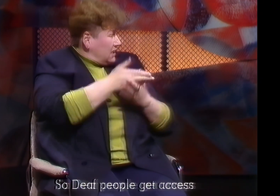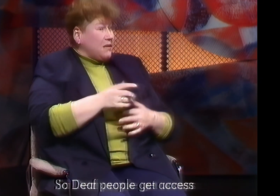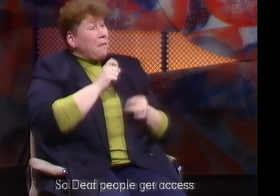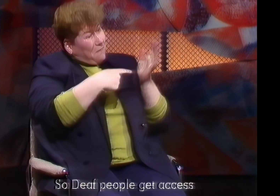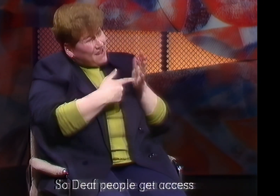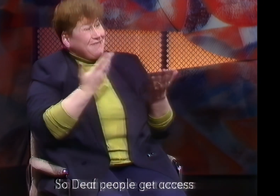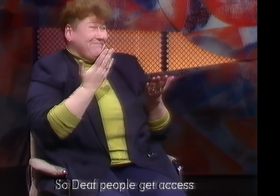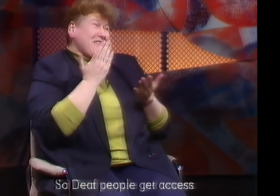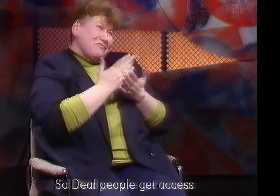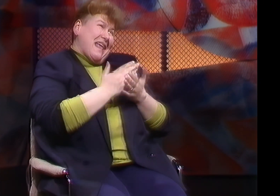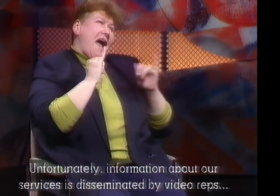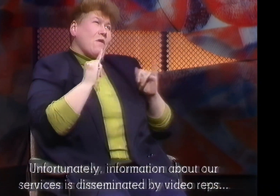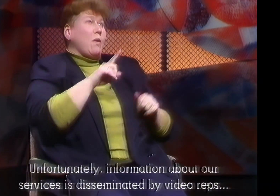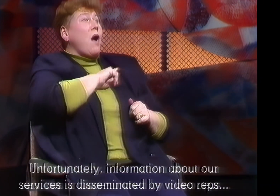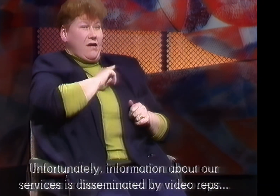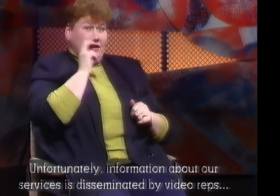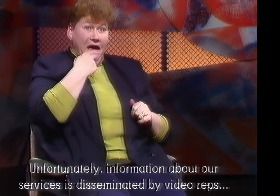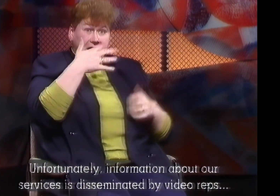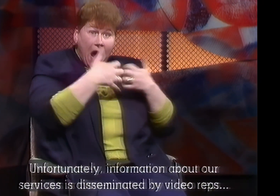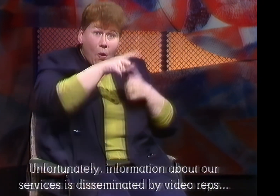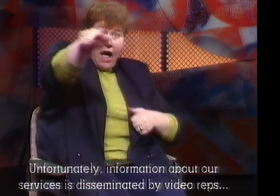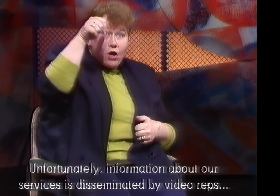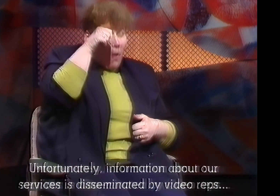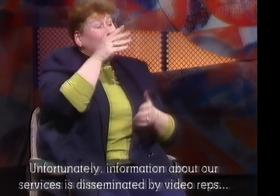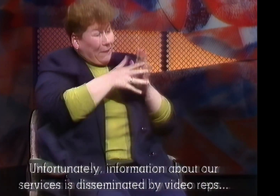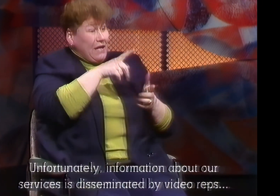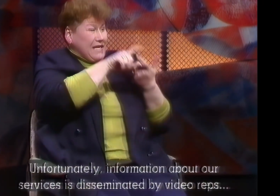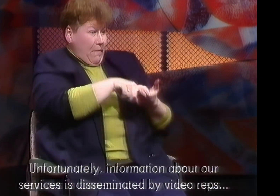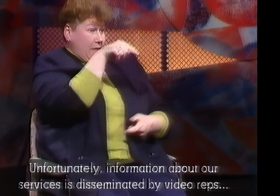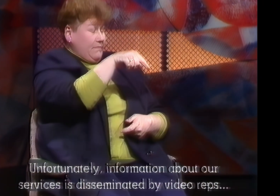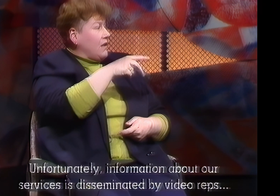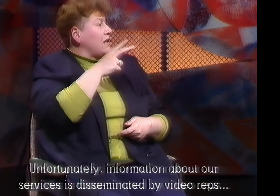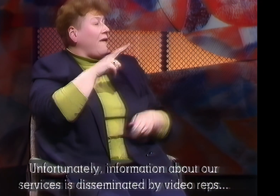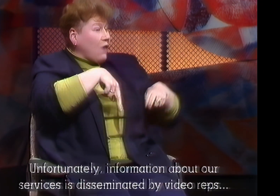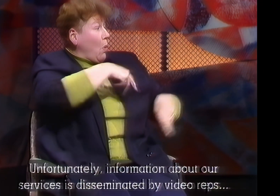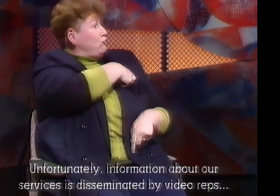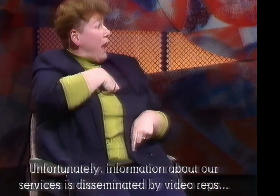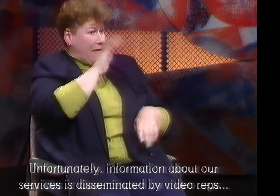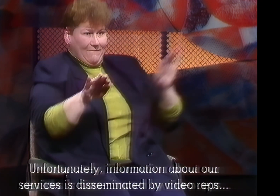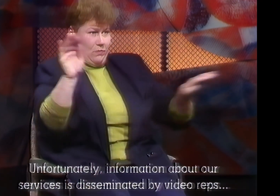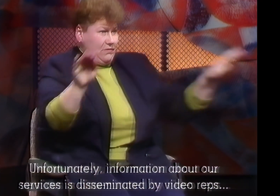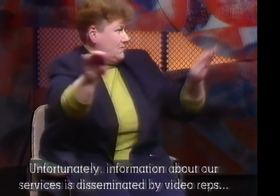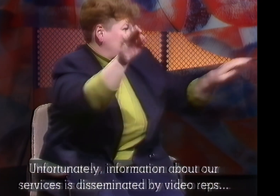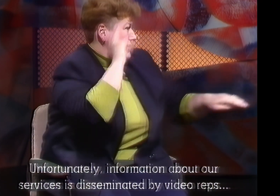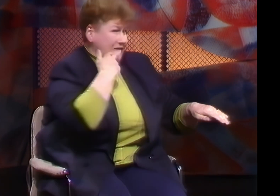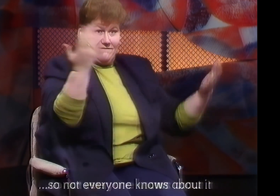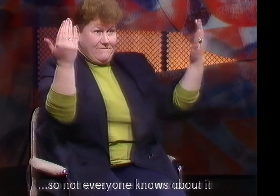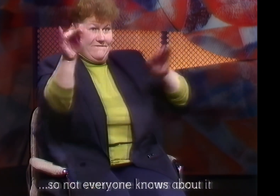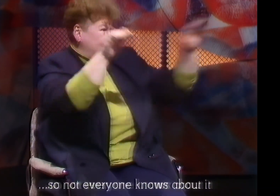get access. But, unfortunately, information about our services is disseminated by video reps, so not everyone